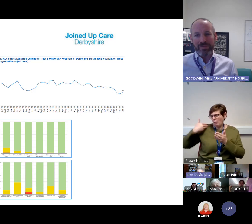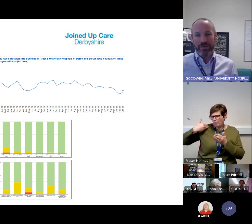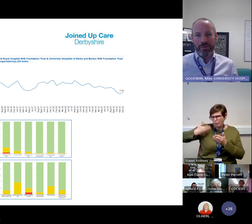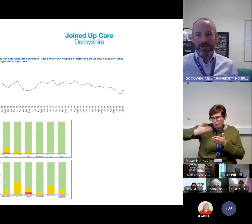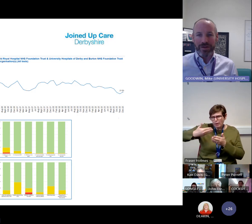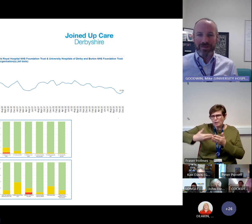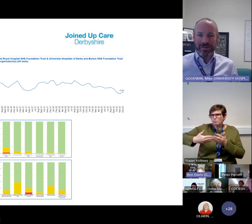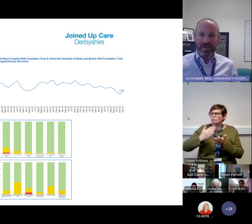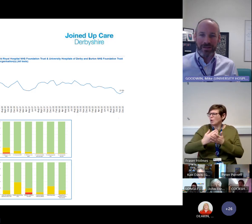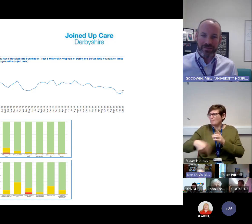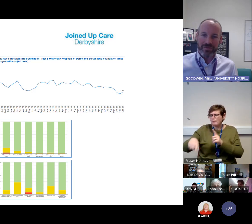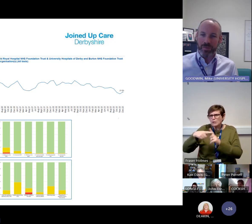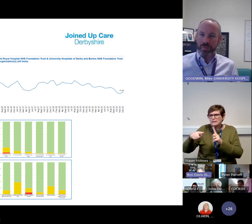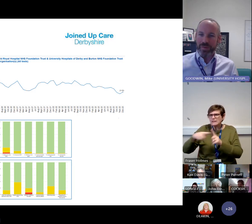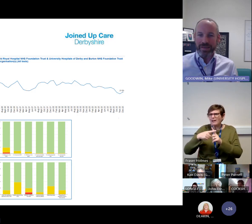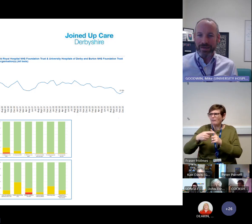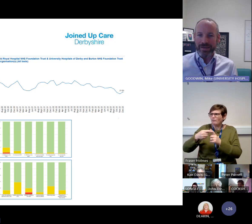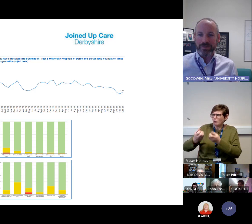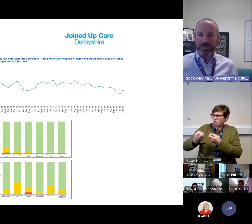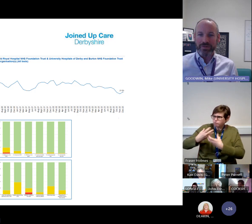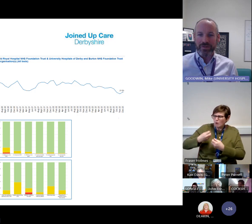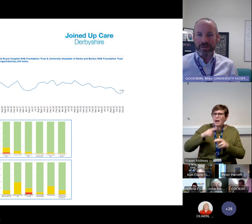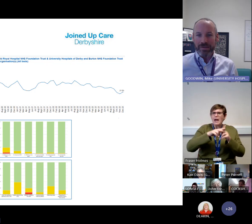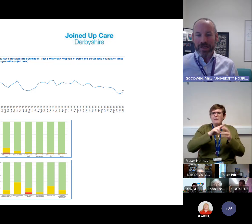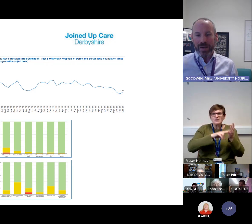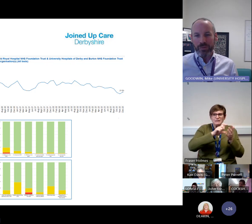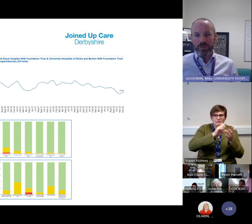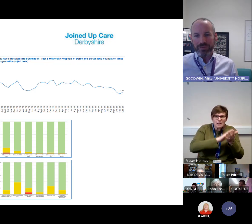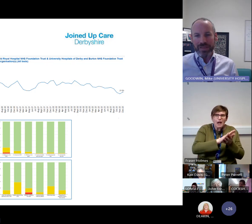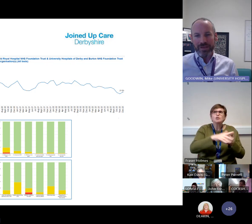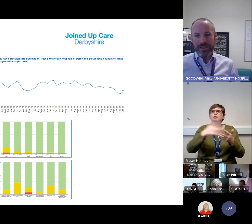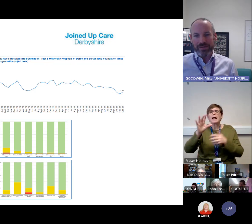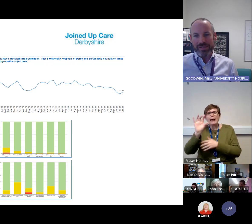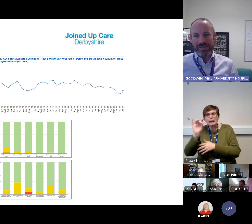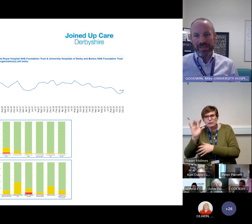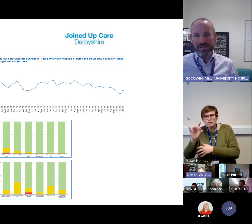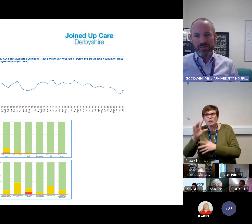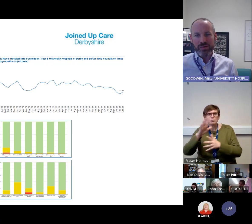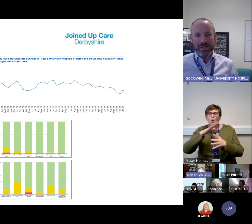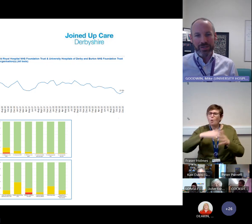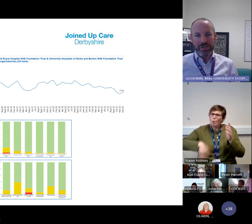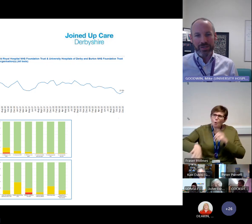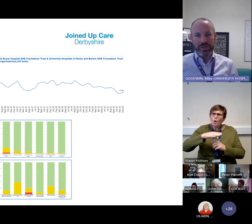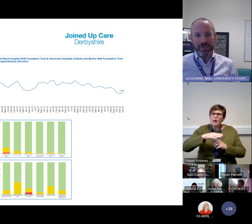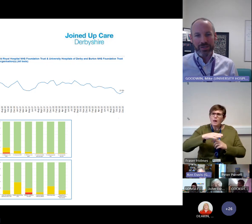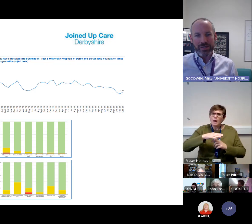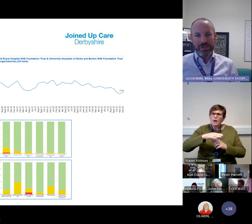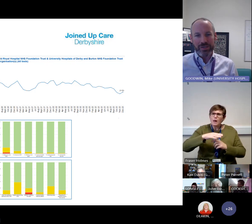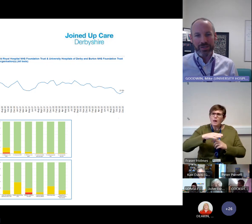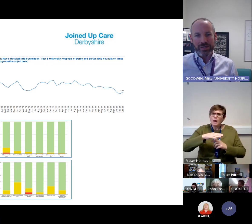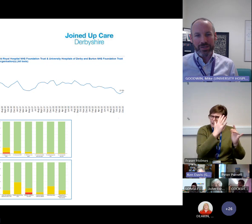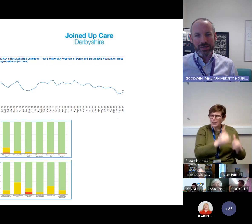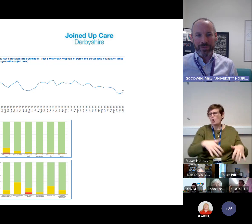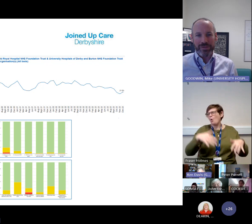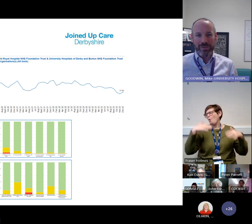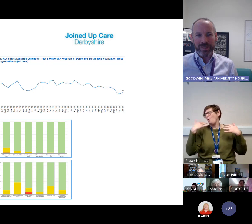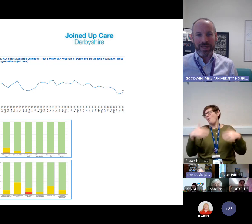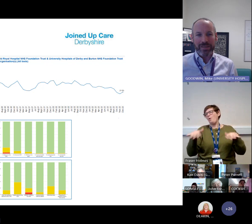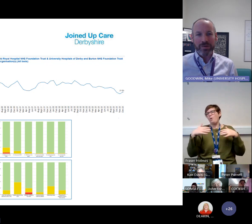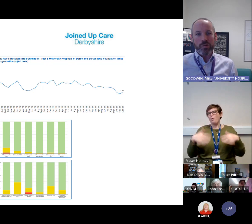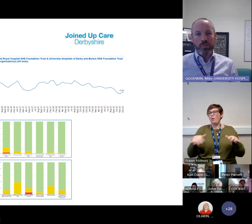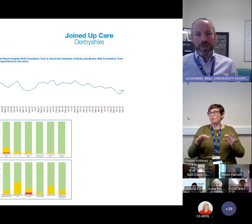positivity about Florence Nightingale and Sir Robert Peel and Ilkeston about all of our diagnostic tests has really shone through in Google